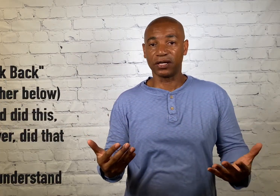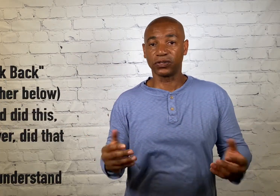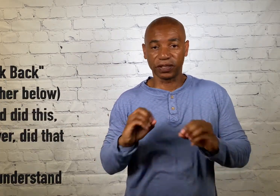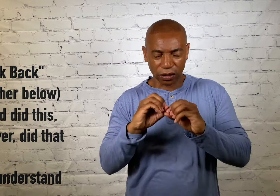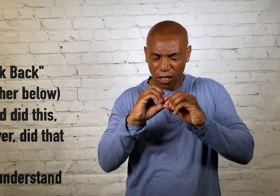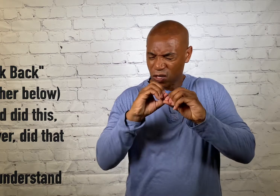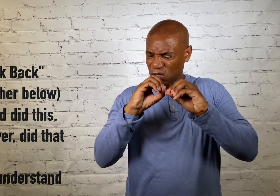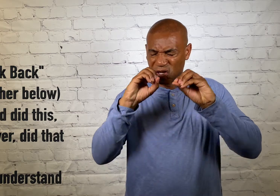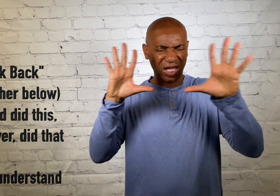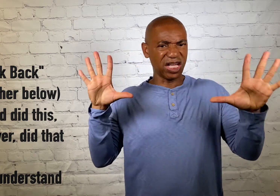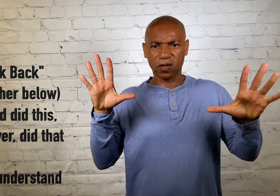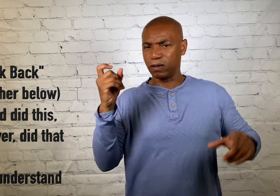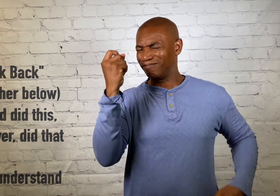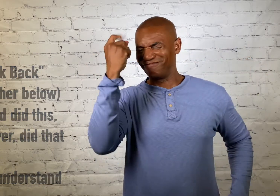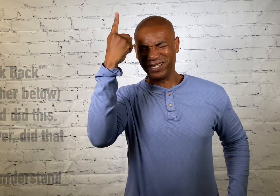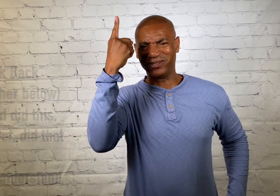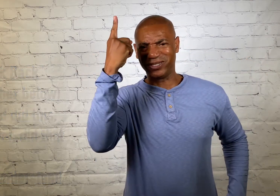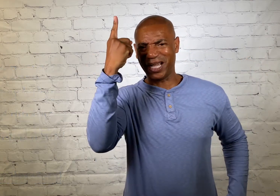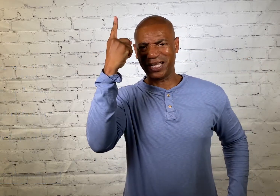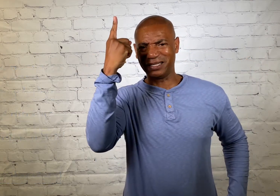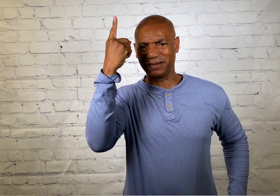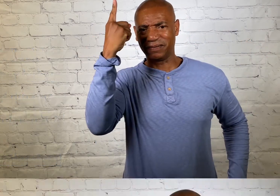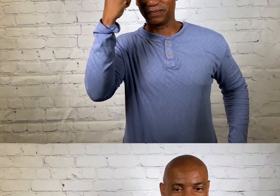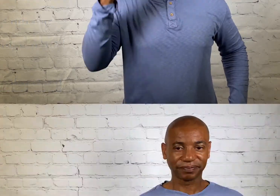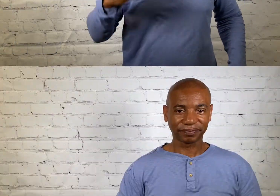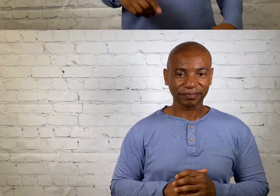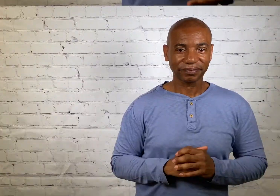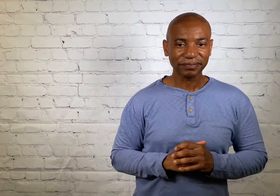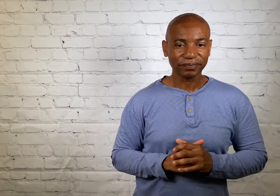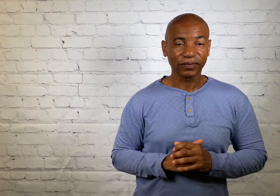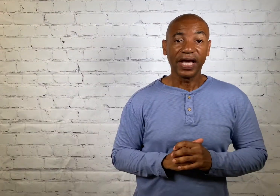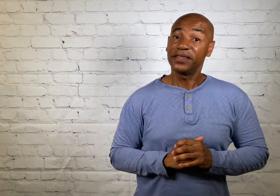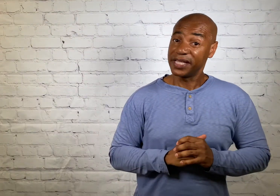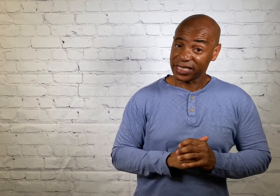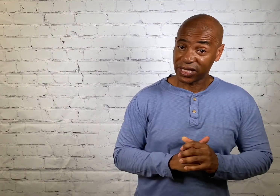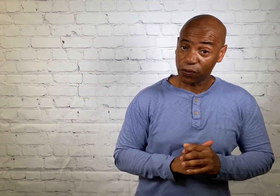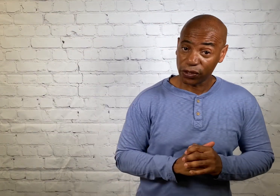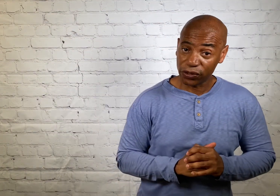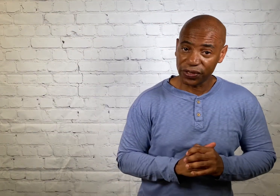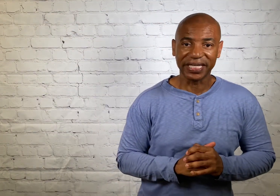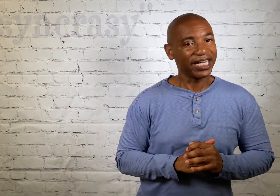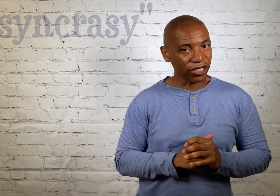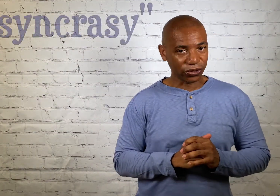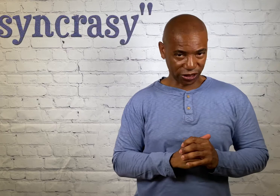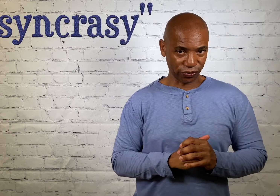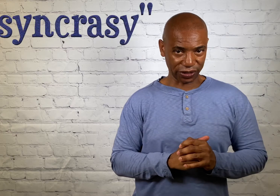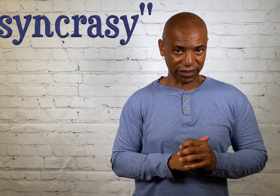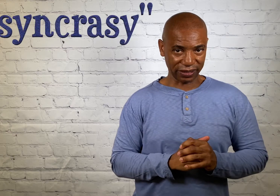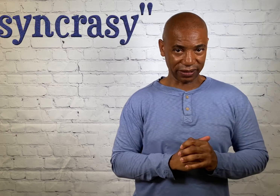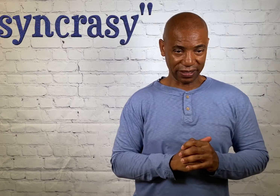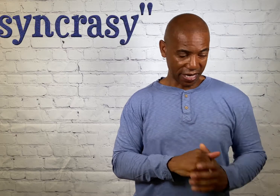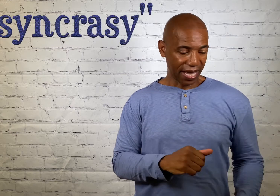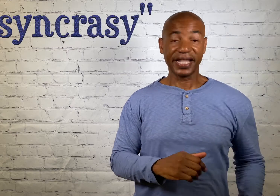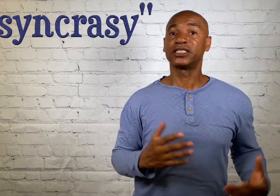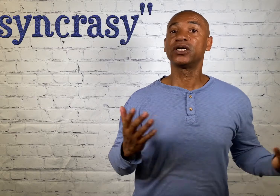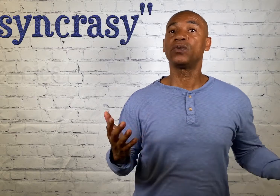it's clear, understand. The next sign we're going to do is idiosyncrasies. And that's someone who